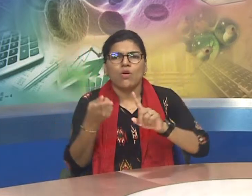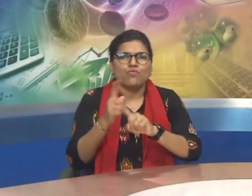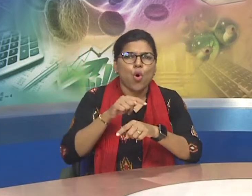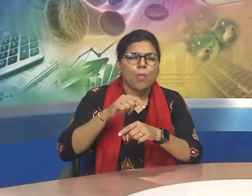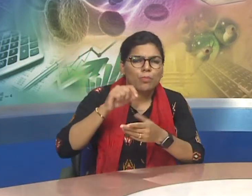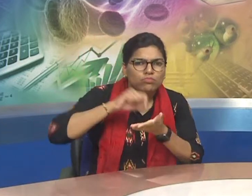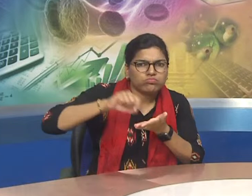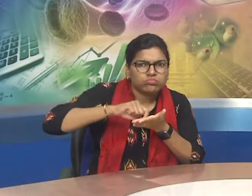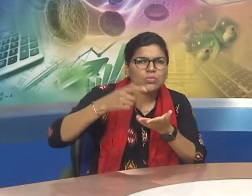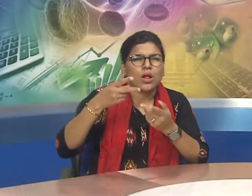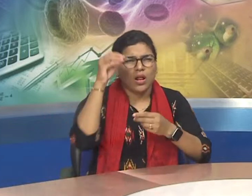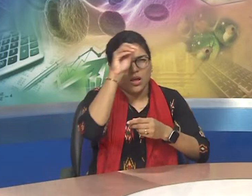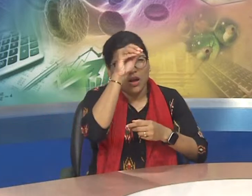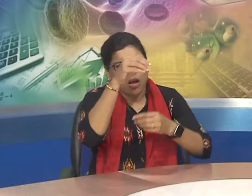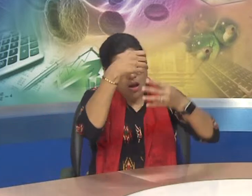level.